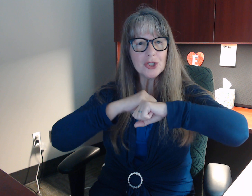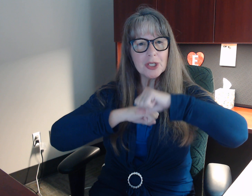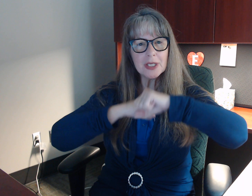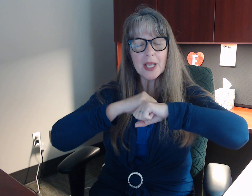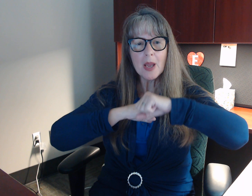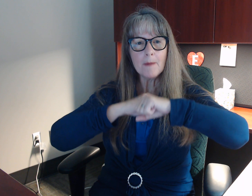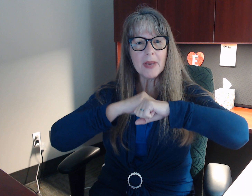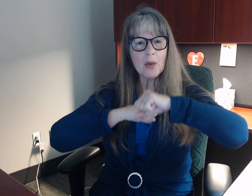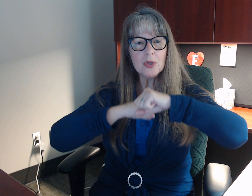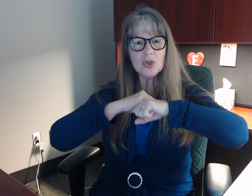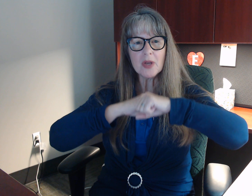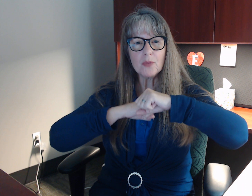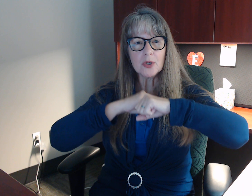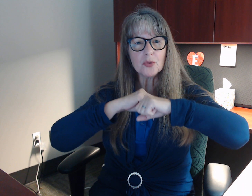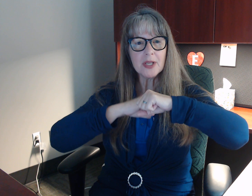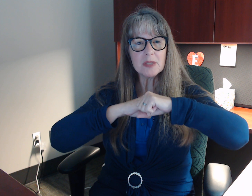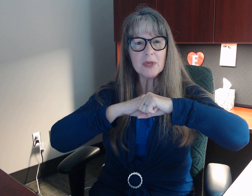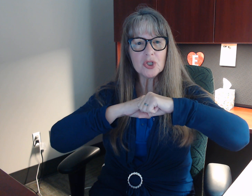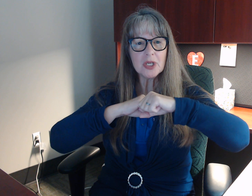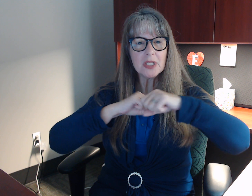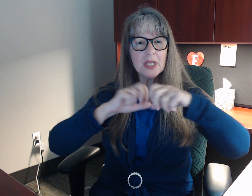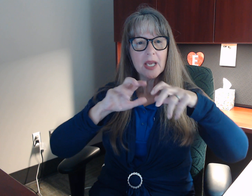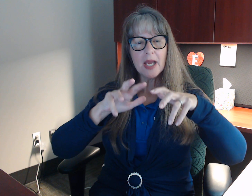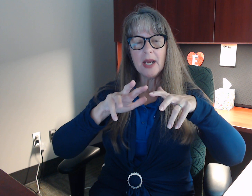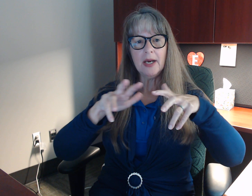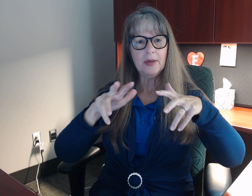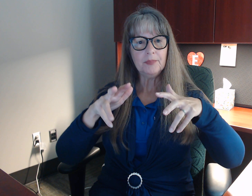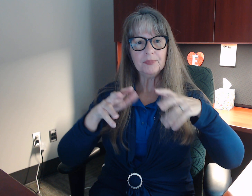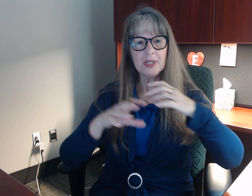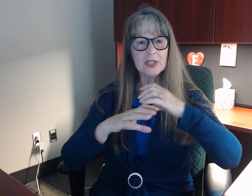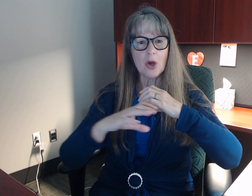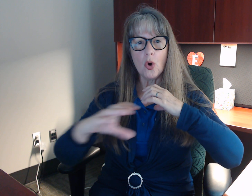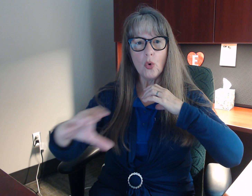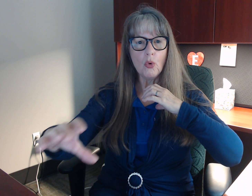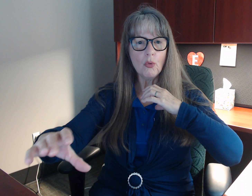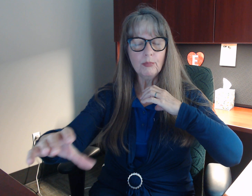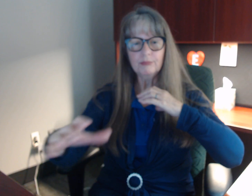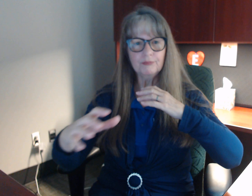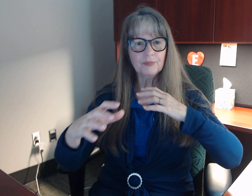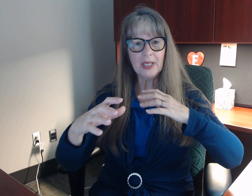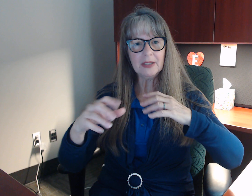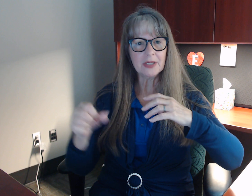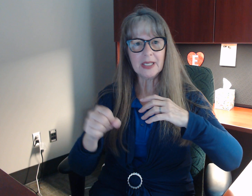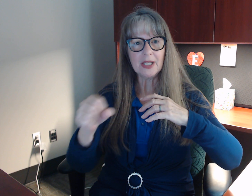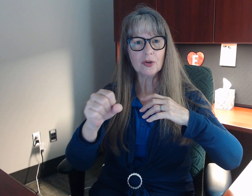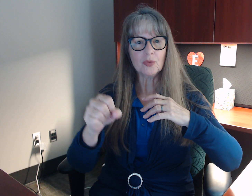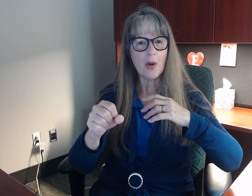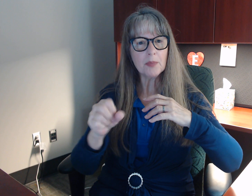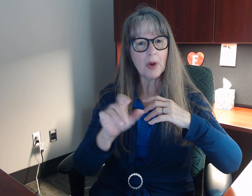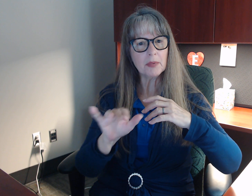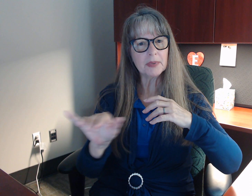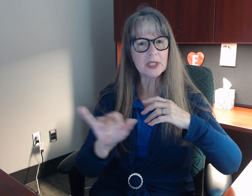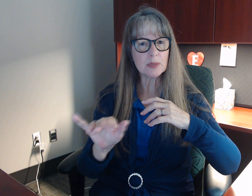engine, but I wouldn't do that for a transmission. It's the whole thing to gear, so I would probably spell